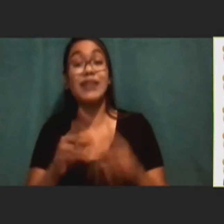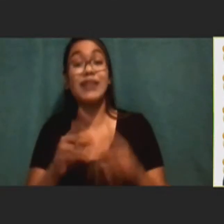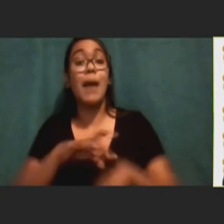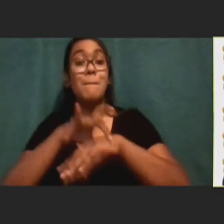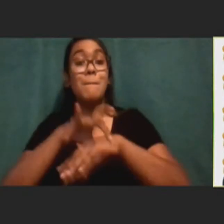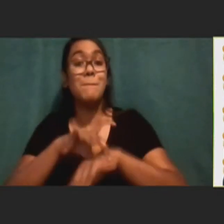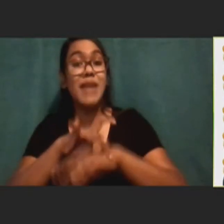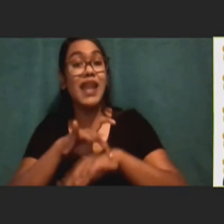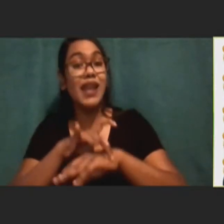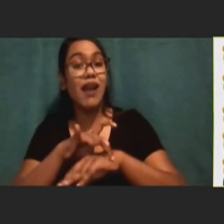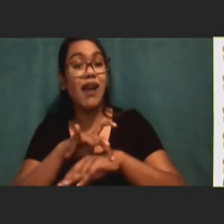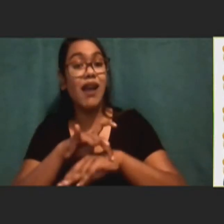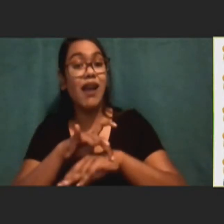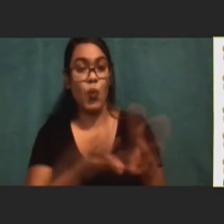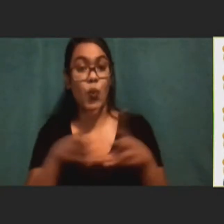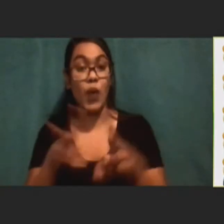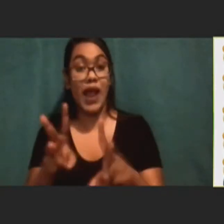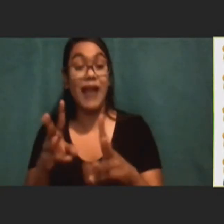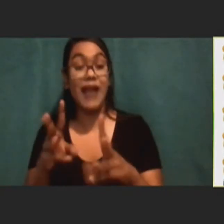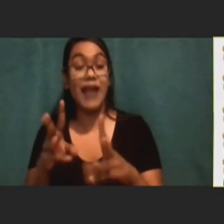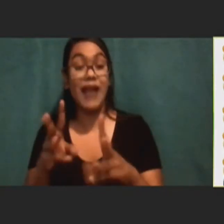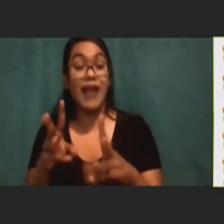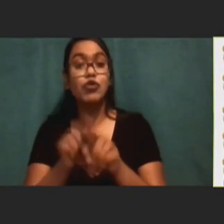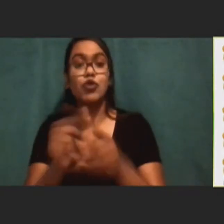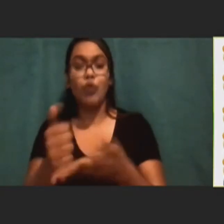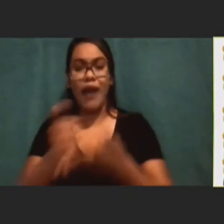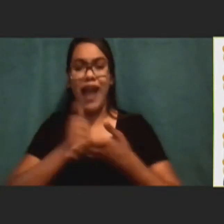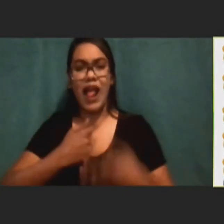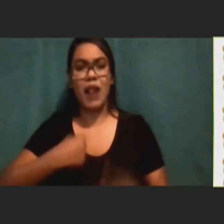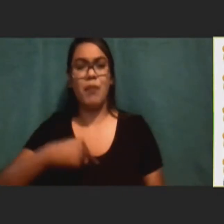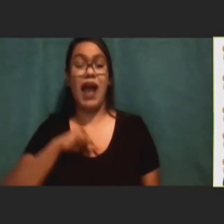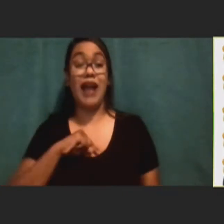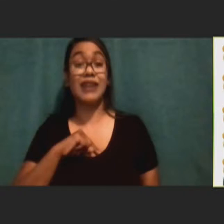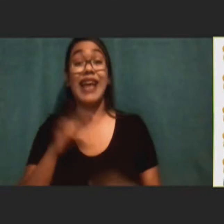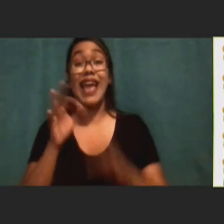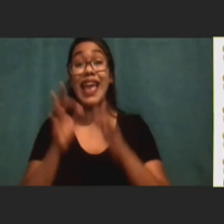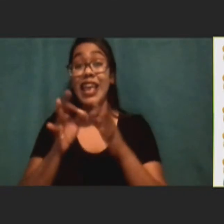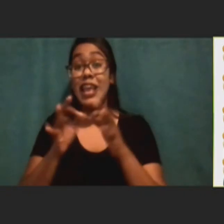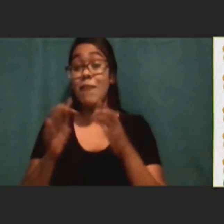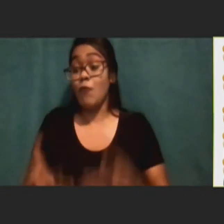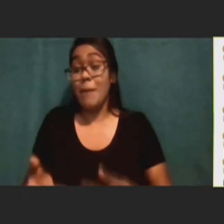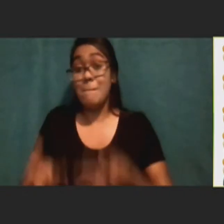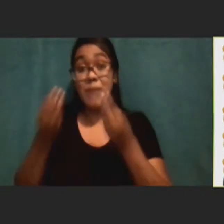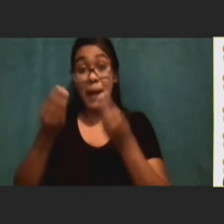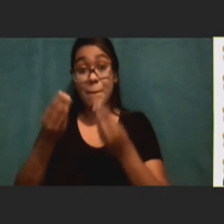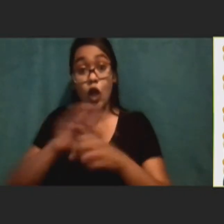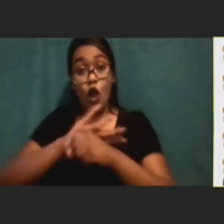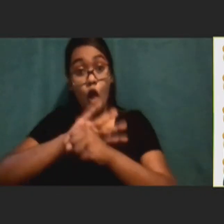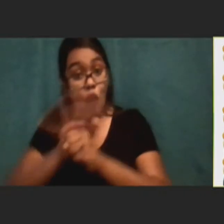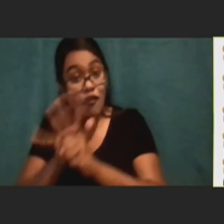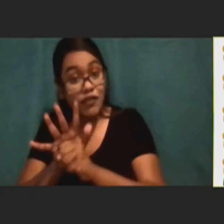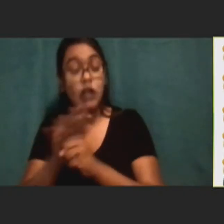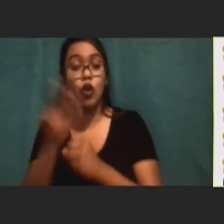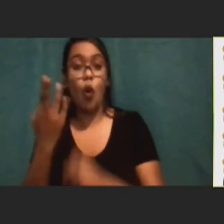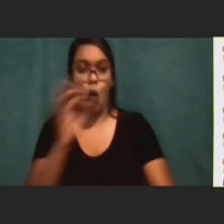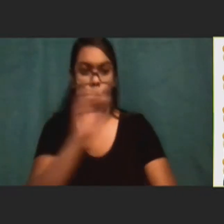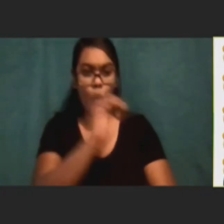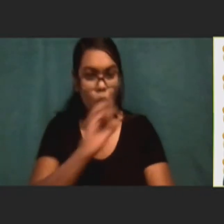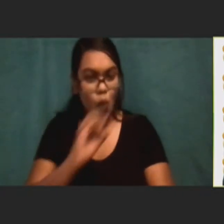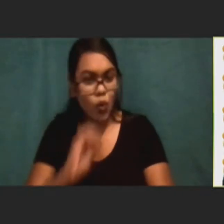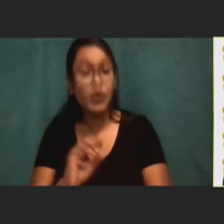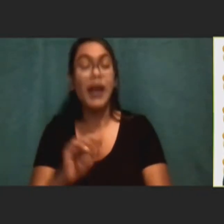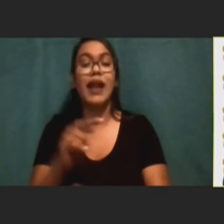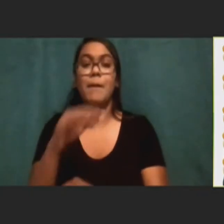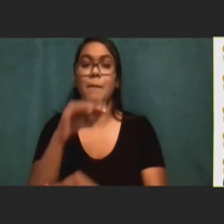biomedical tool to help us to avoid, if we do get the virus, to have milder illness